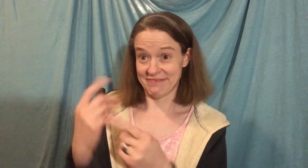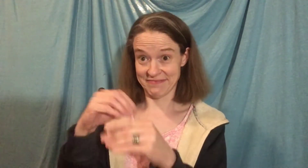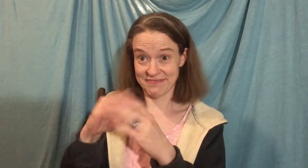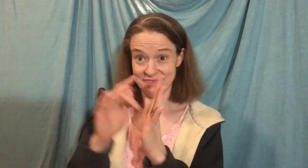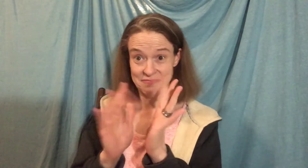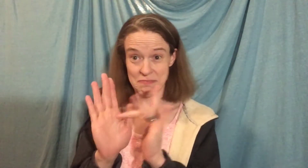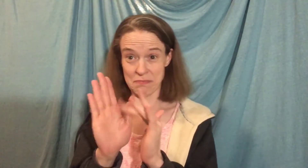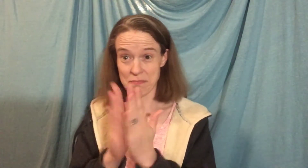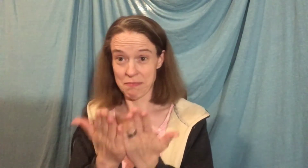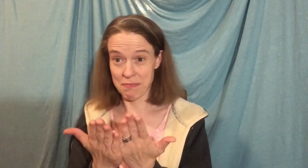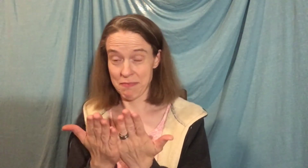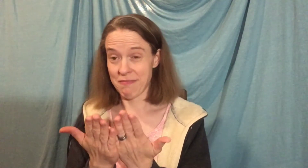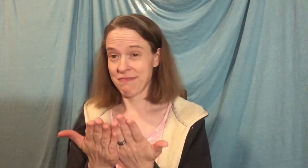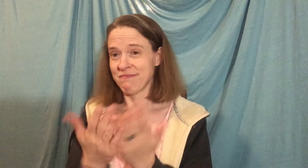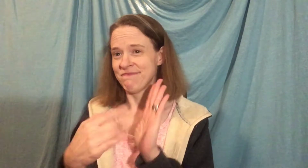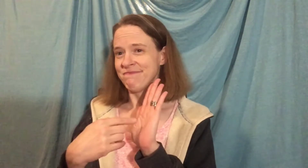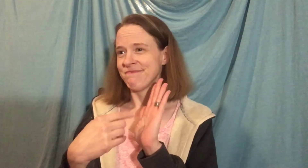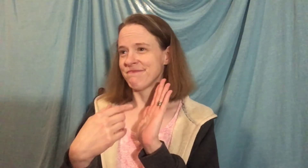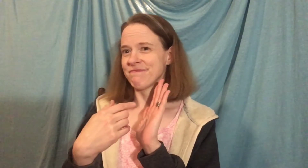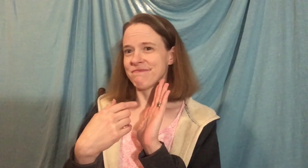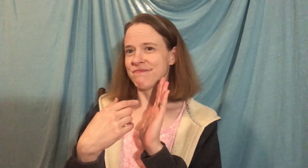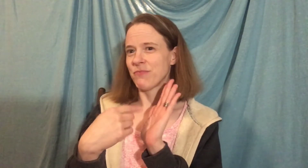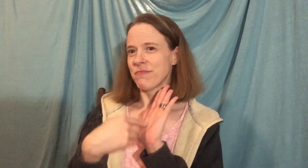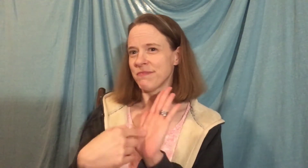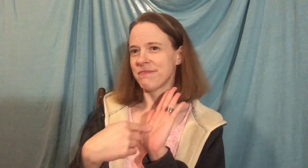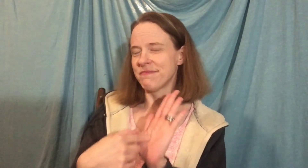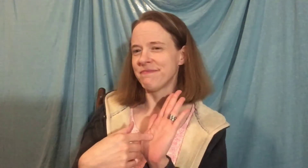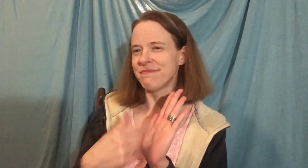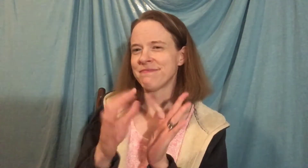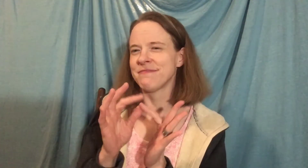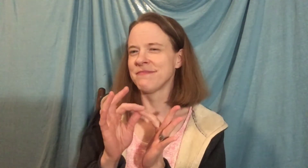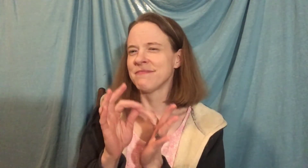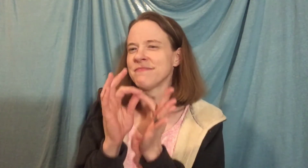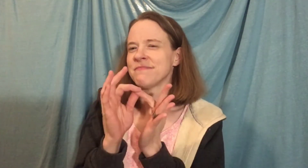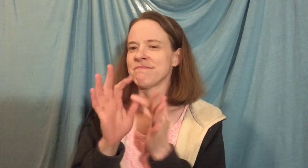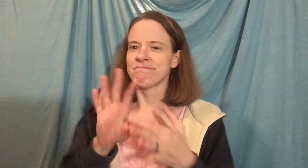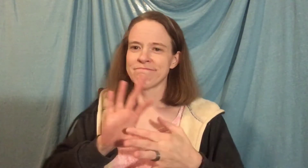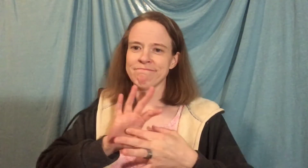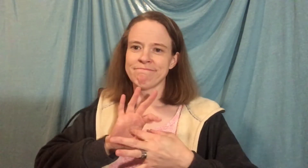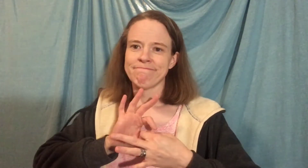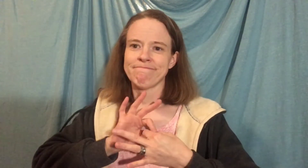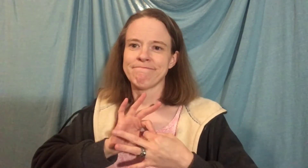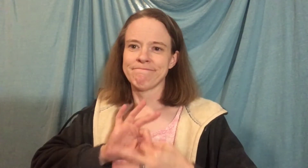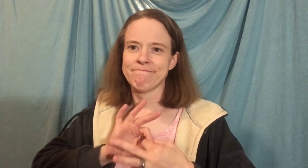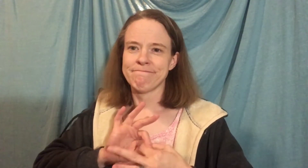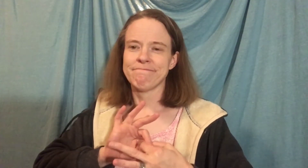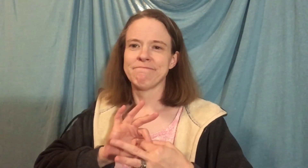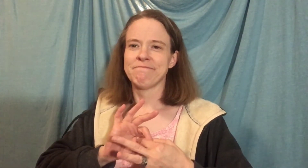Since biblical times, it is an example of a unique connection,